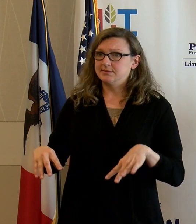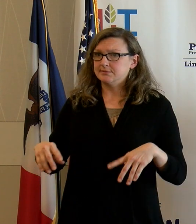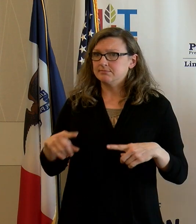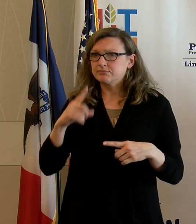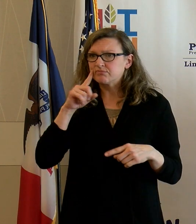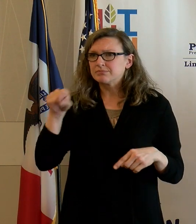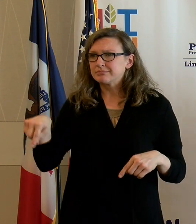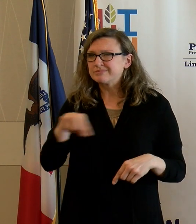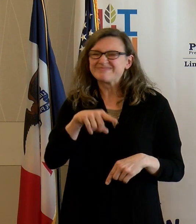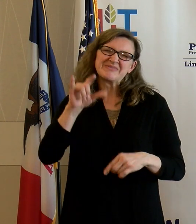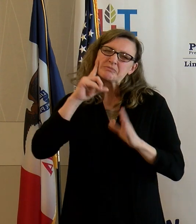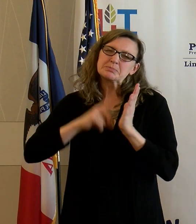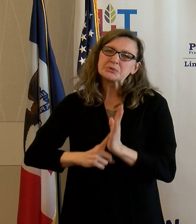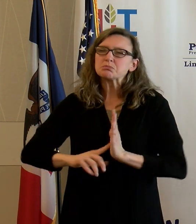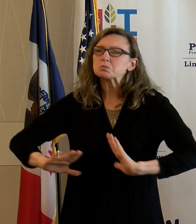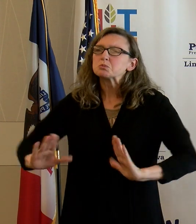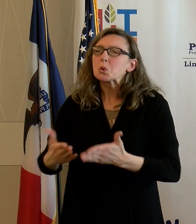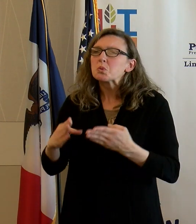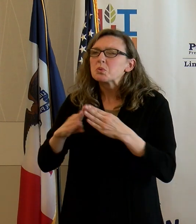hospitals.